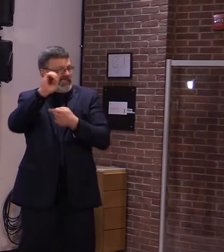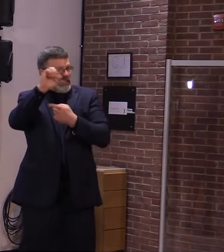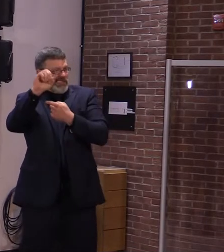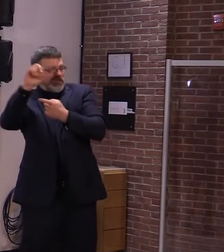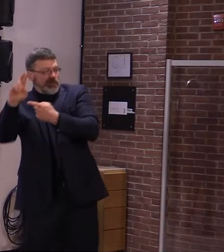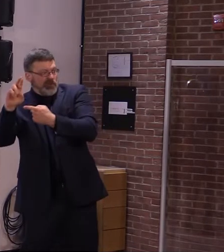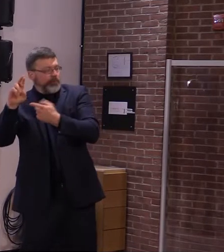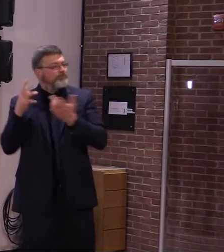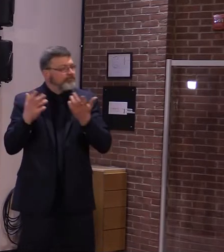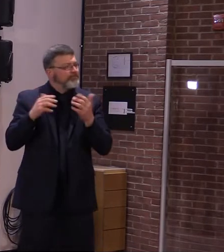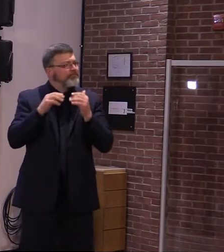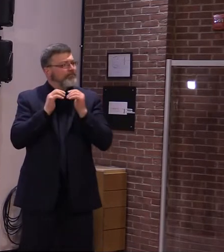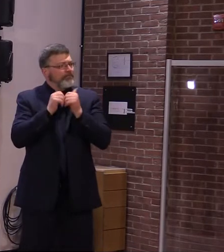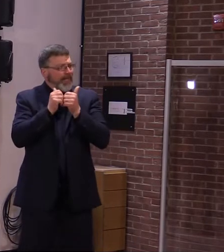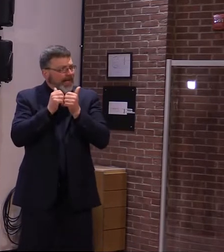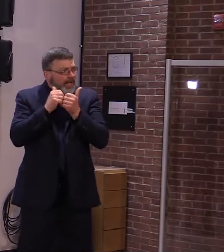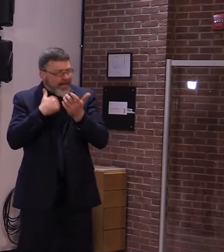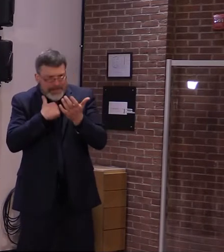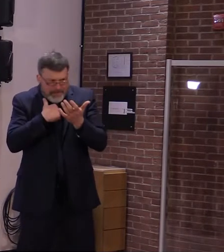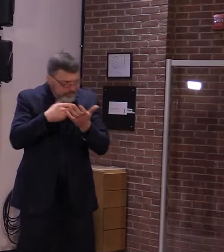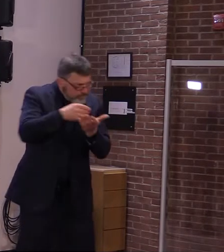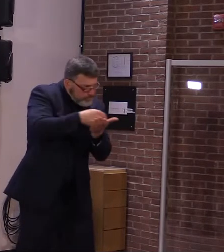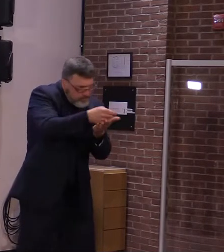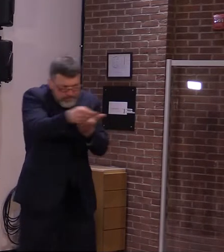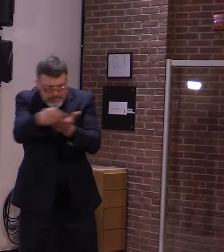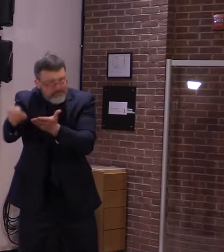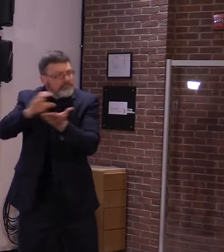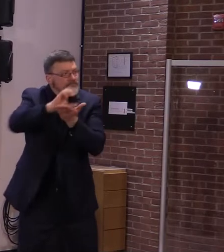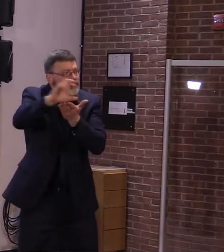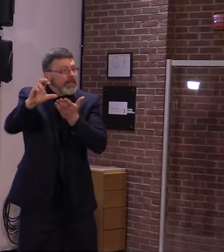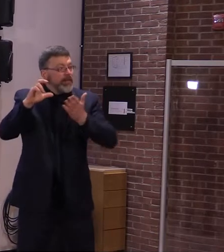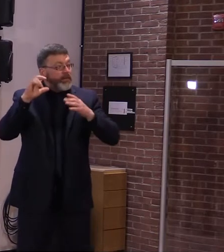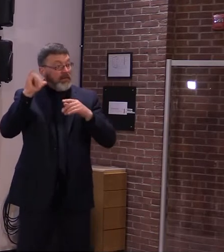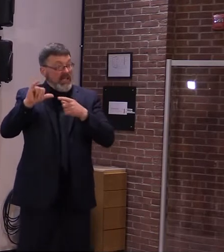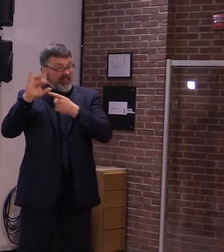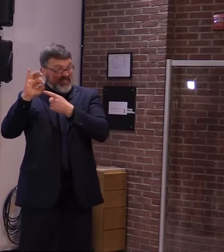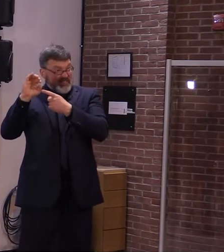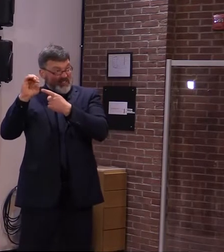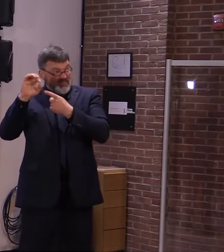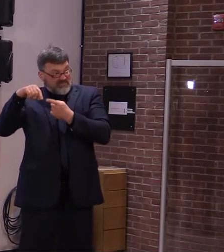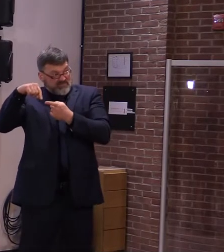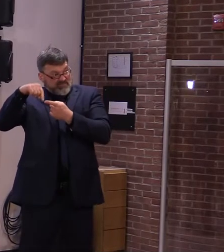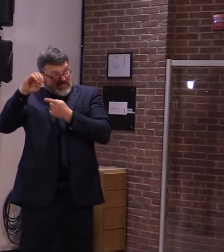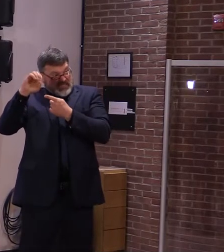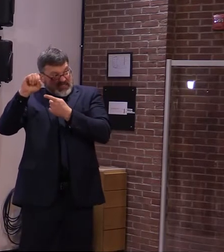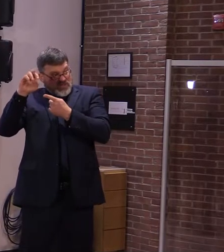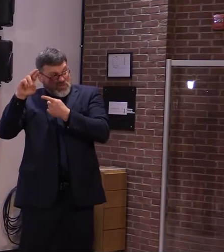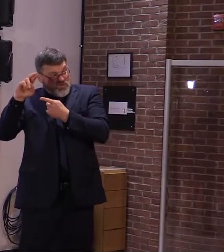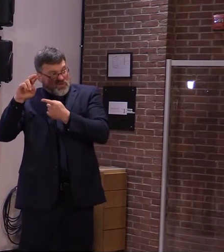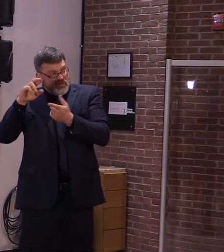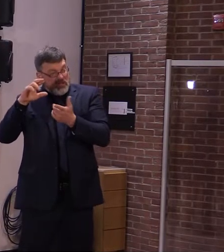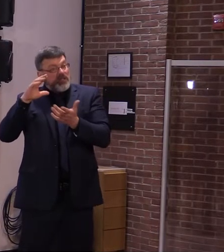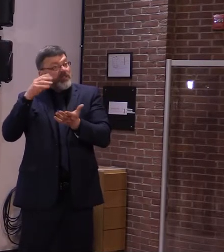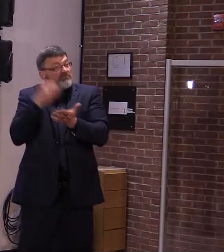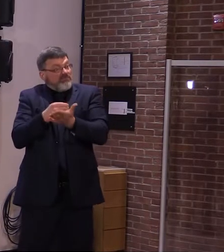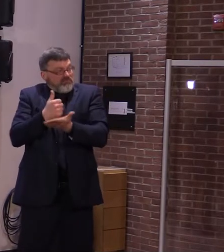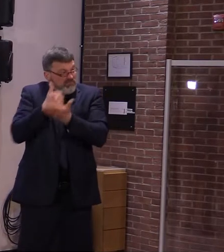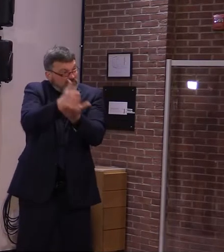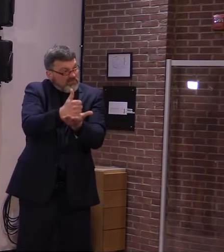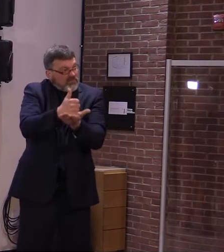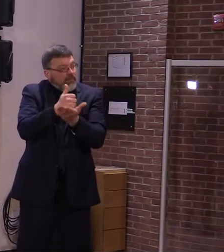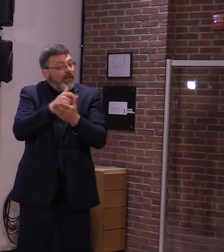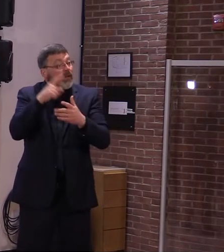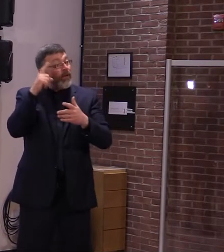administered. The ESSER program has been the primary vehicle for federal K-12 relief during the pandemic. Vermont's